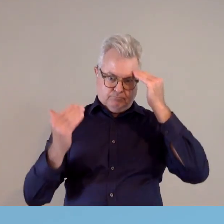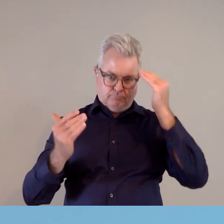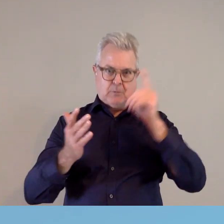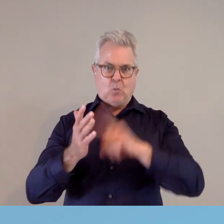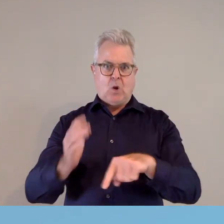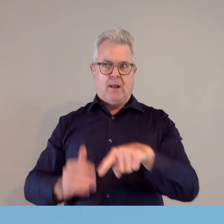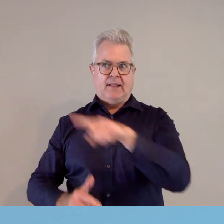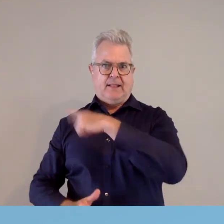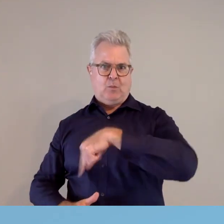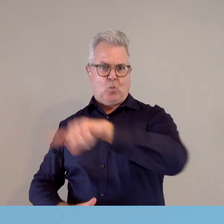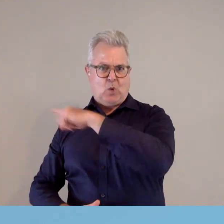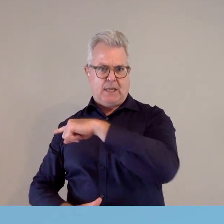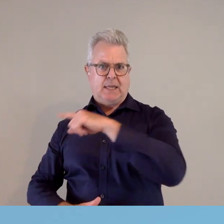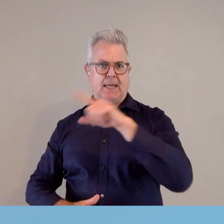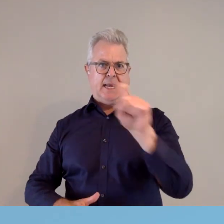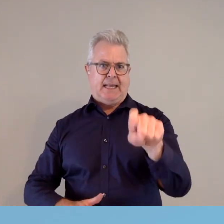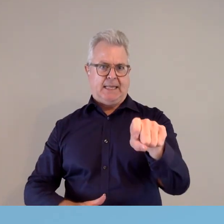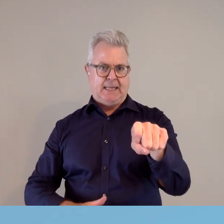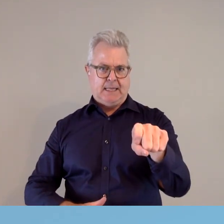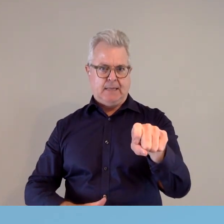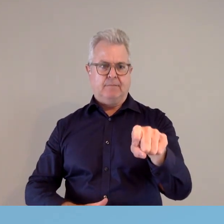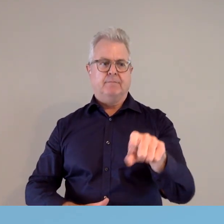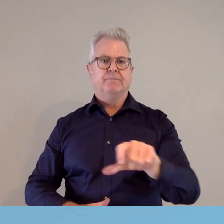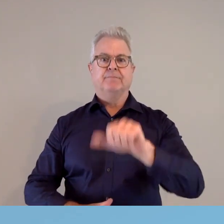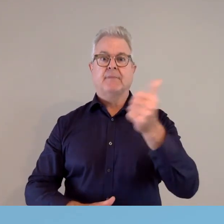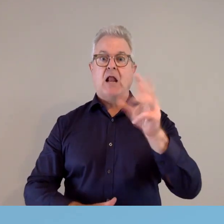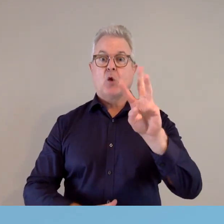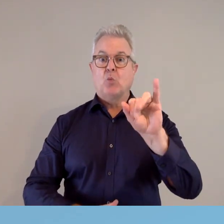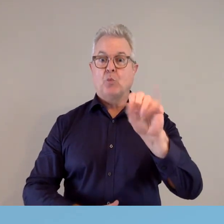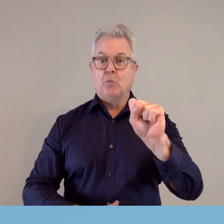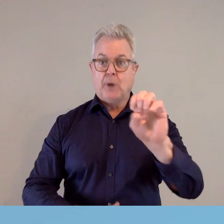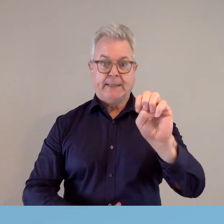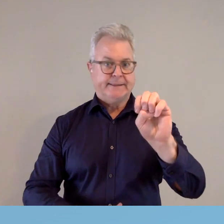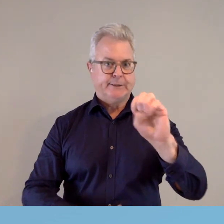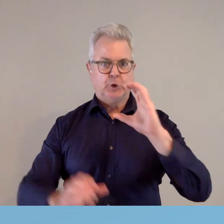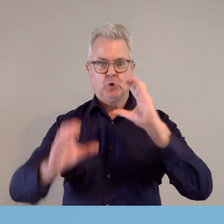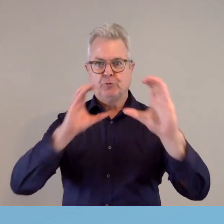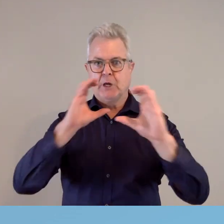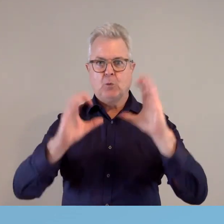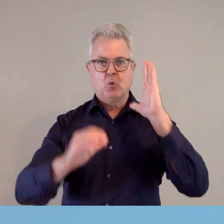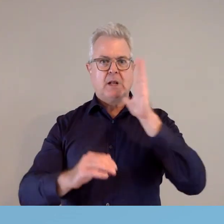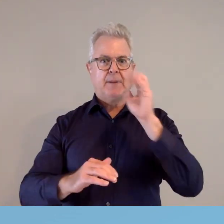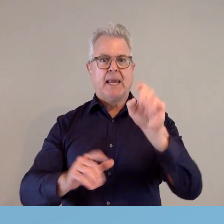And to make your staff know what your deaf and hard of hearing people need.